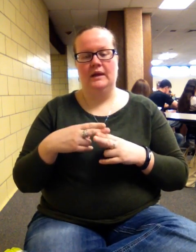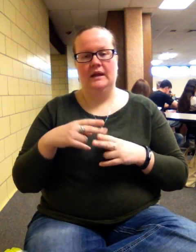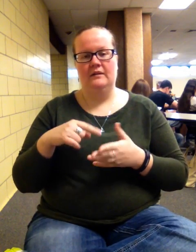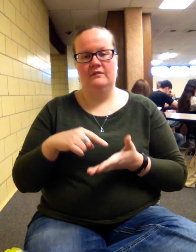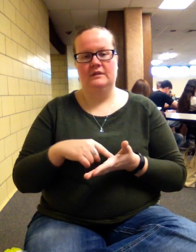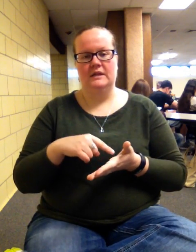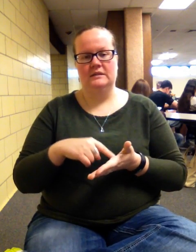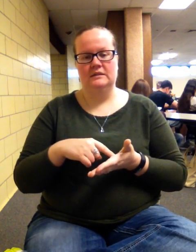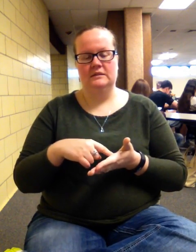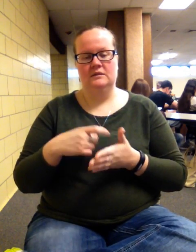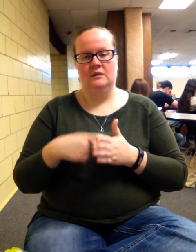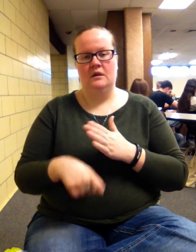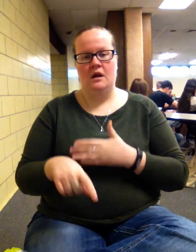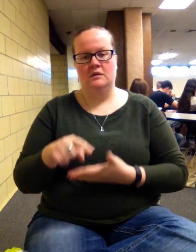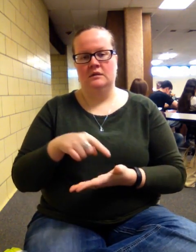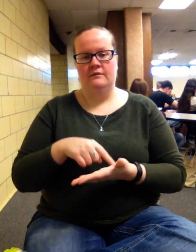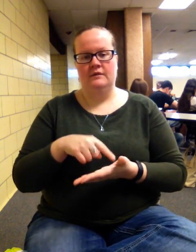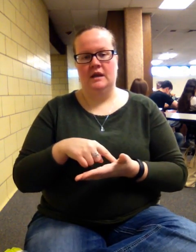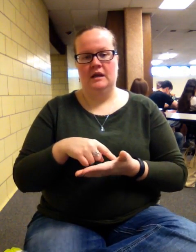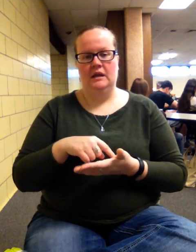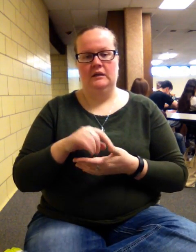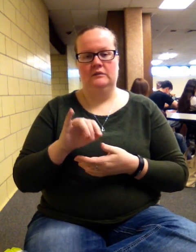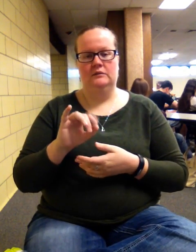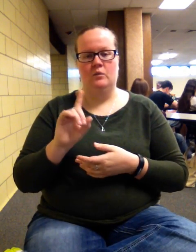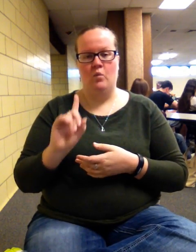of debt, and 1 minus the tax rate.